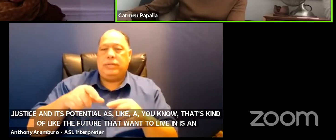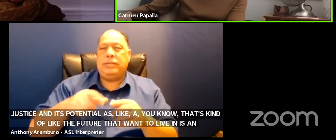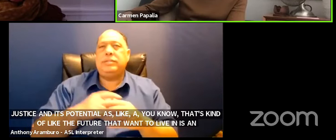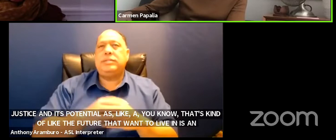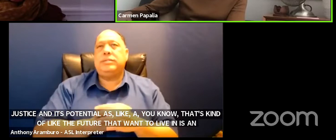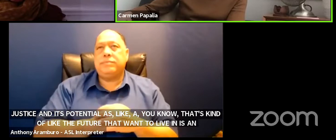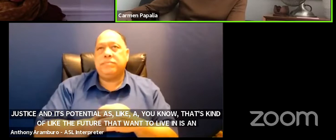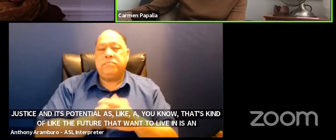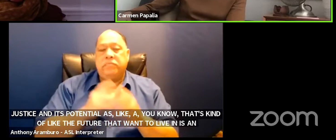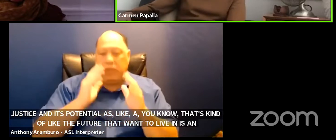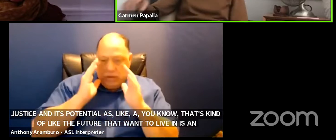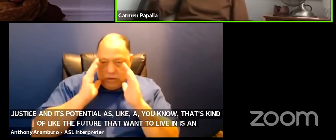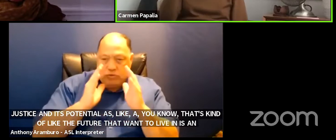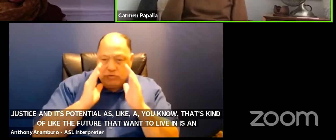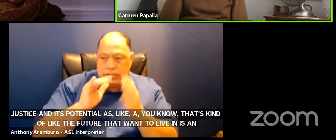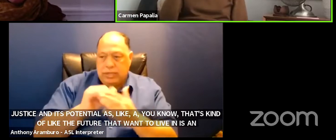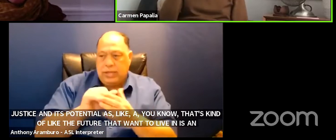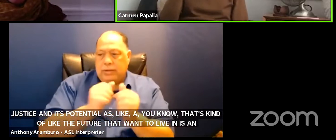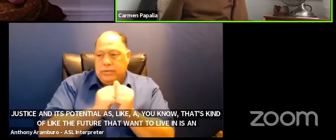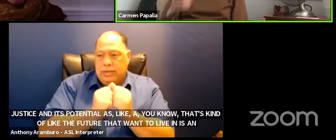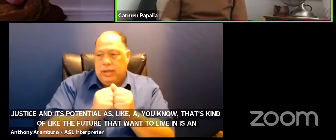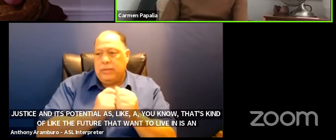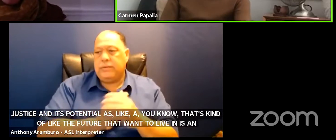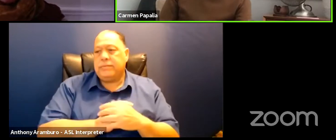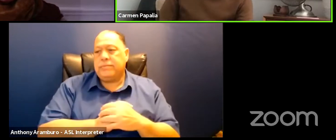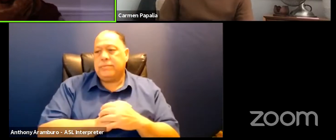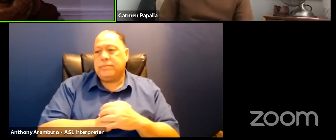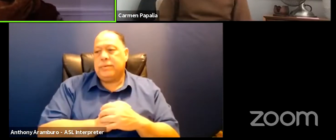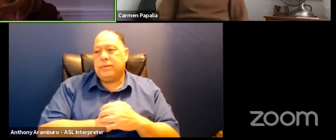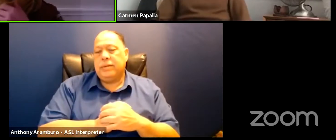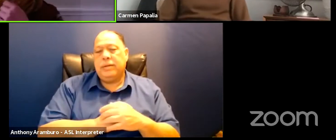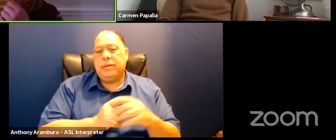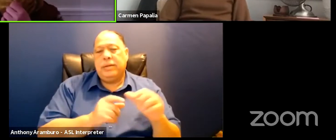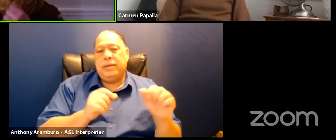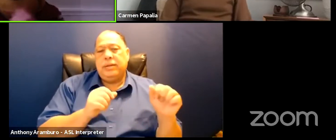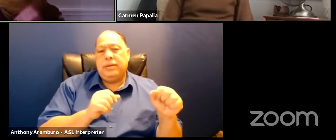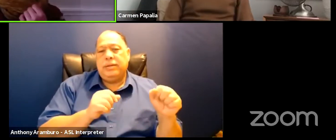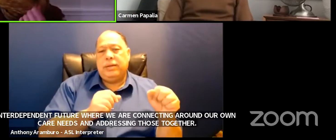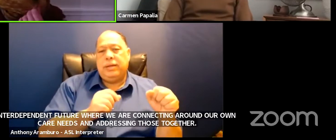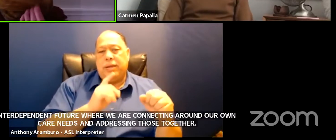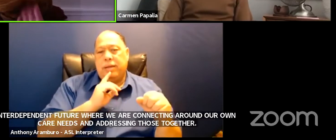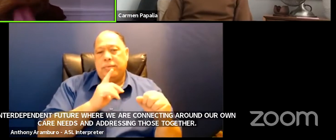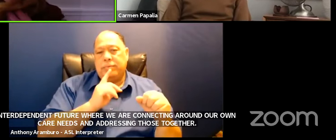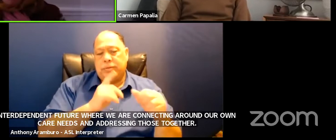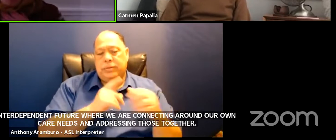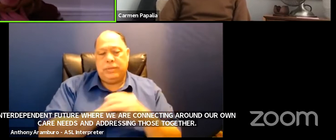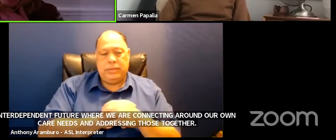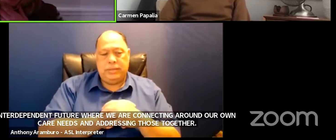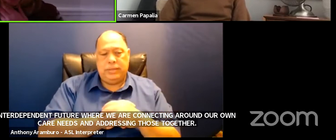and addressing those together. Yeah, absolutely. And